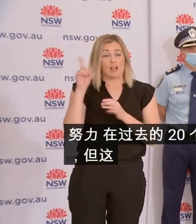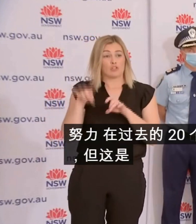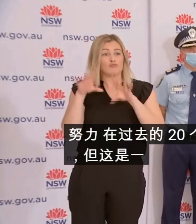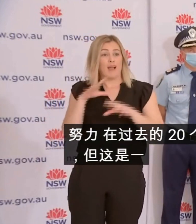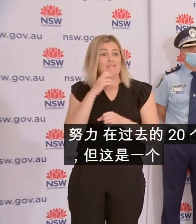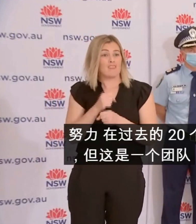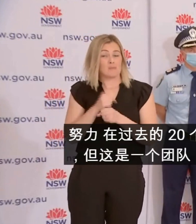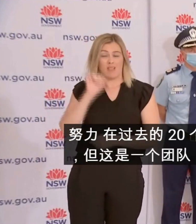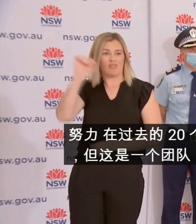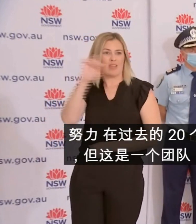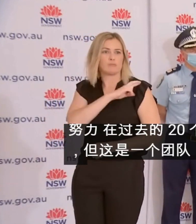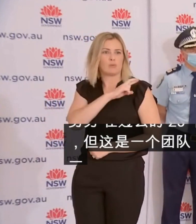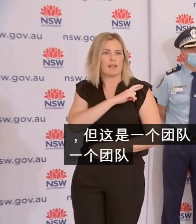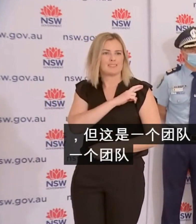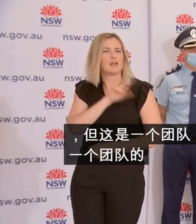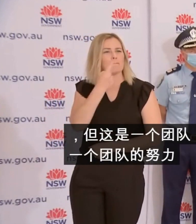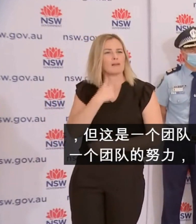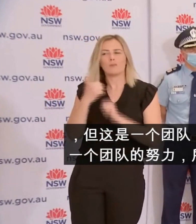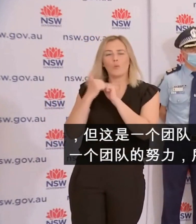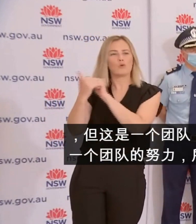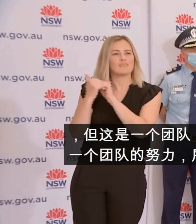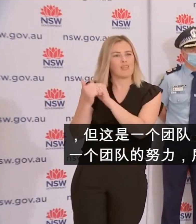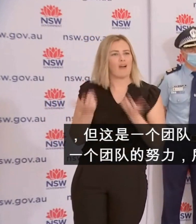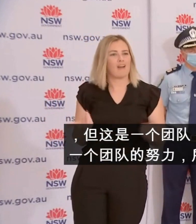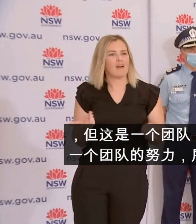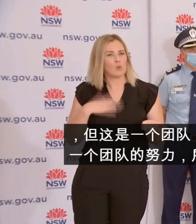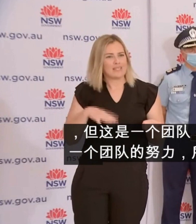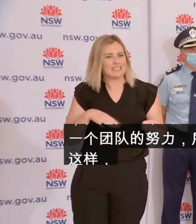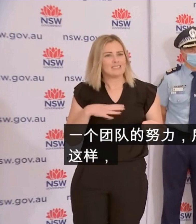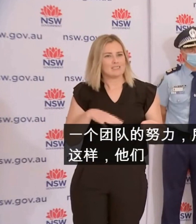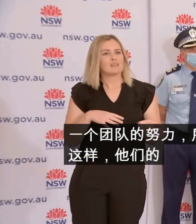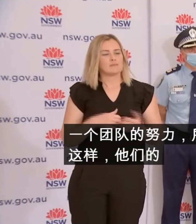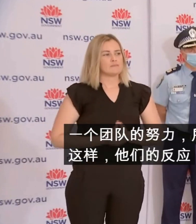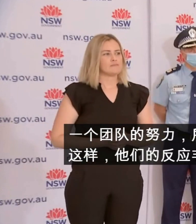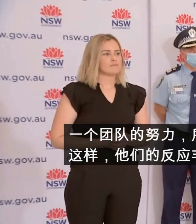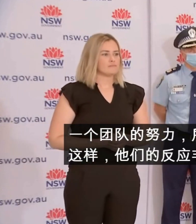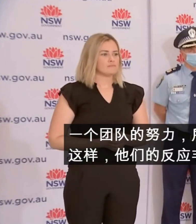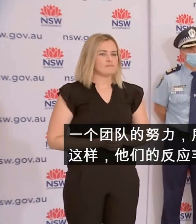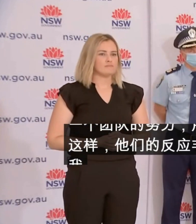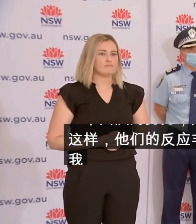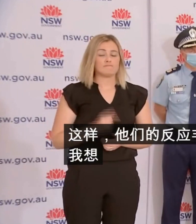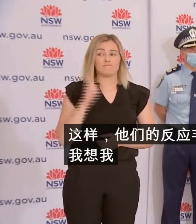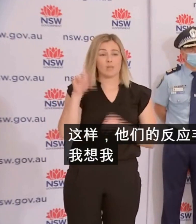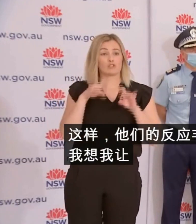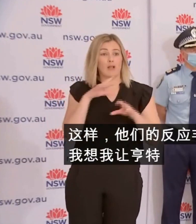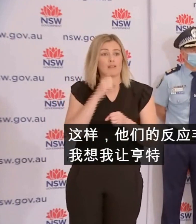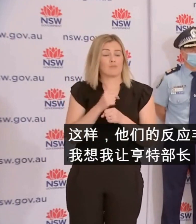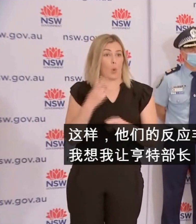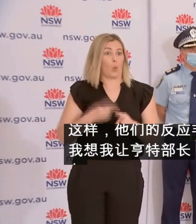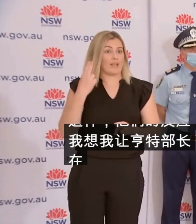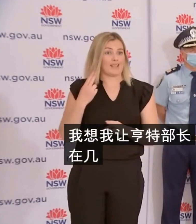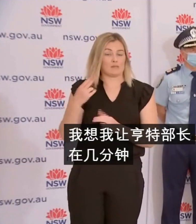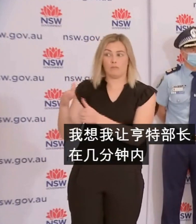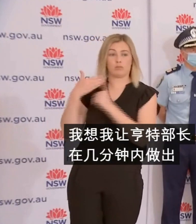last 20 months. It's a team effort. So, you know, I think and they've responded very quickly. I think I had Minister